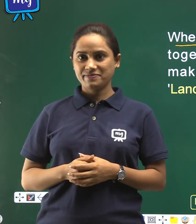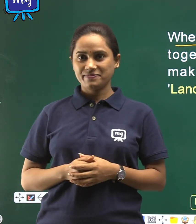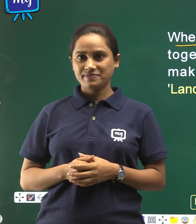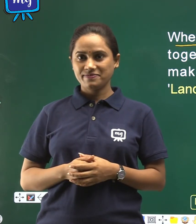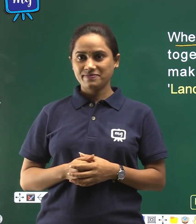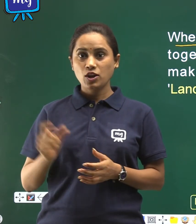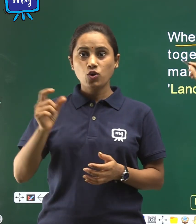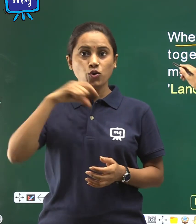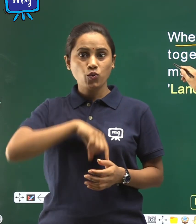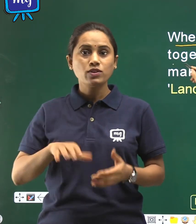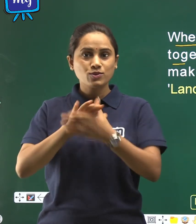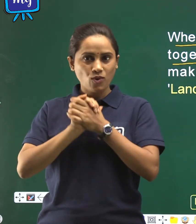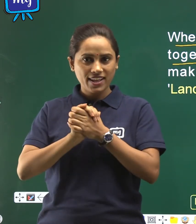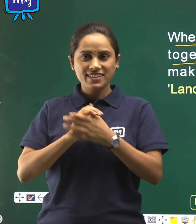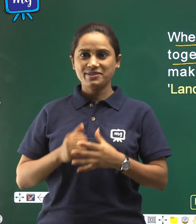used together,